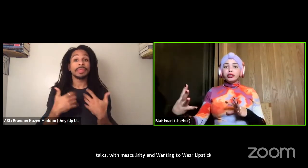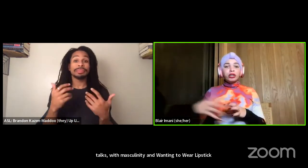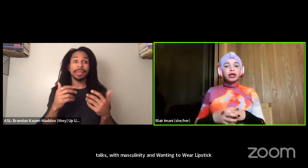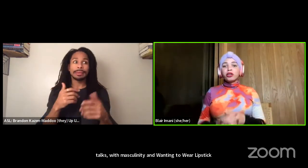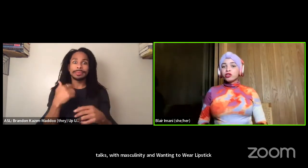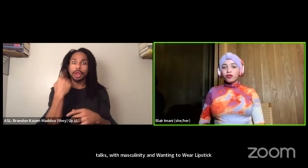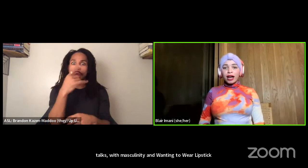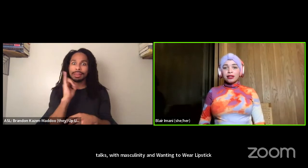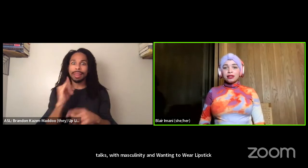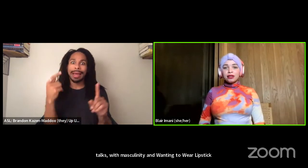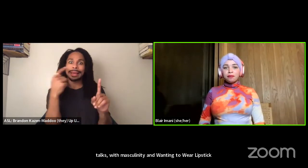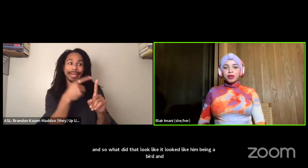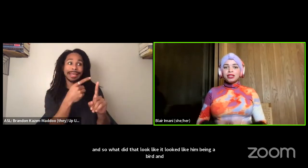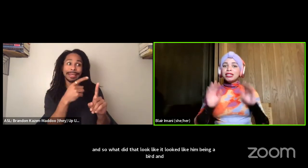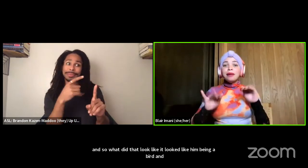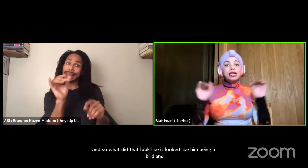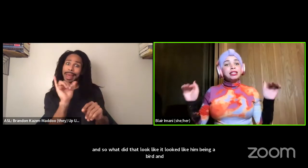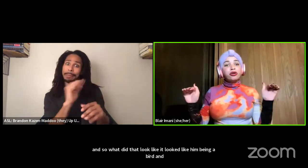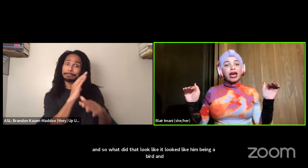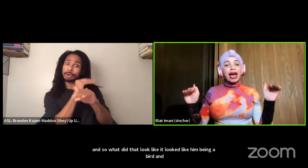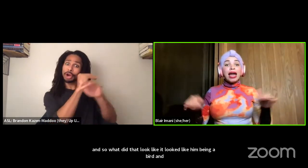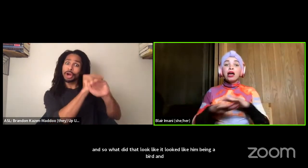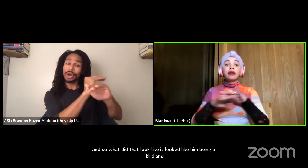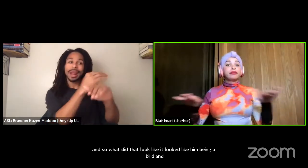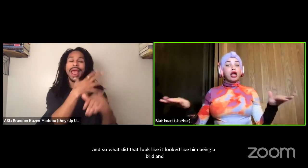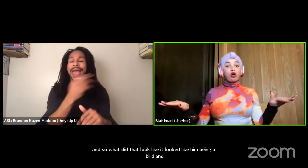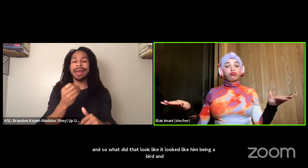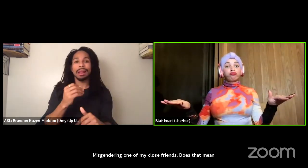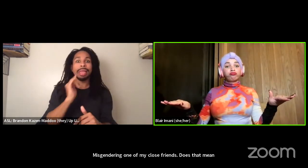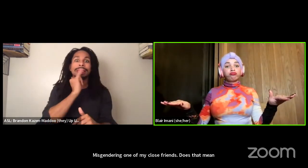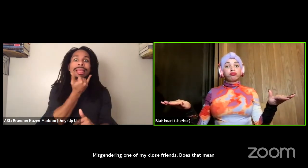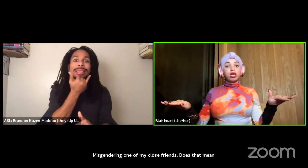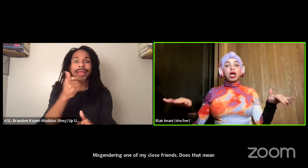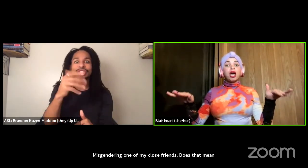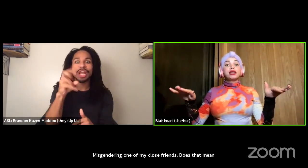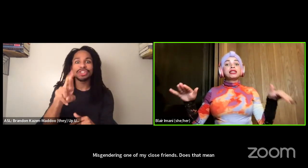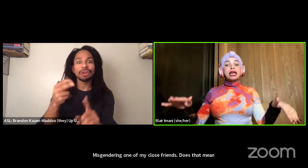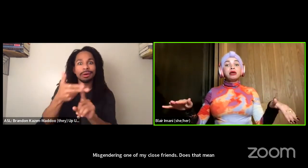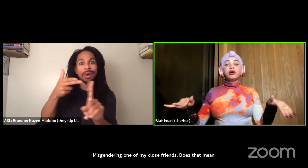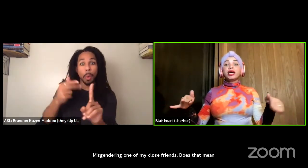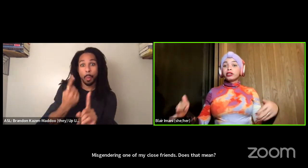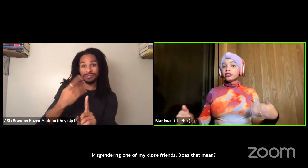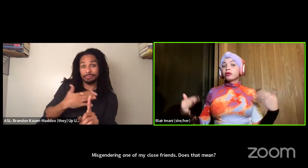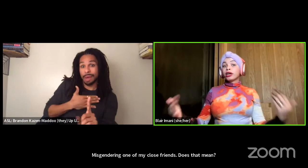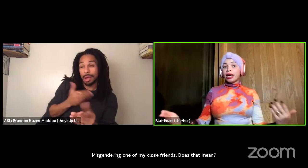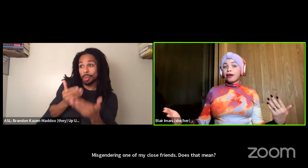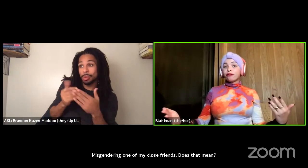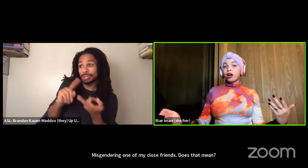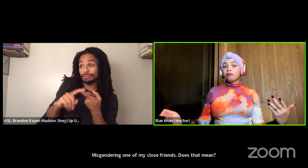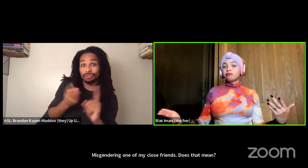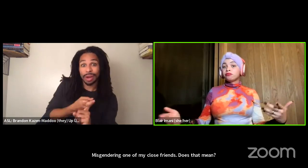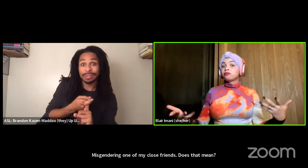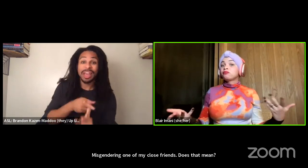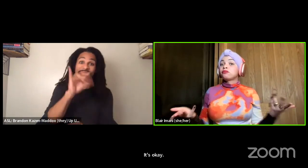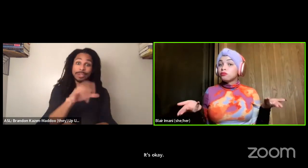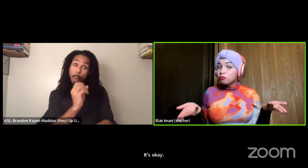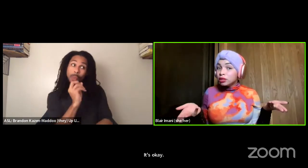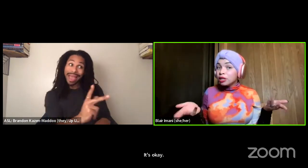and misgendering one of my close friends. Does that mean it's okay? No. Does that mean we can understand where it came